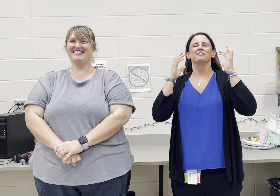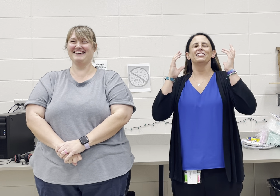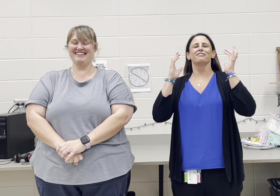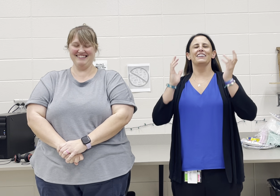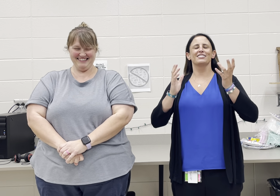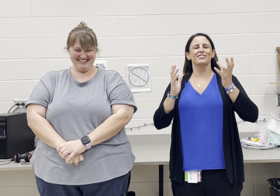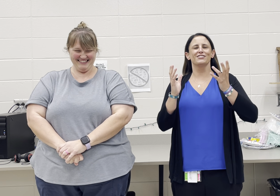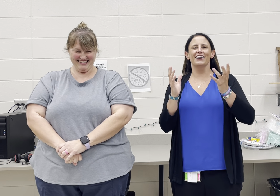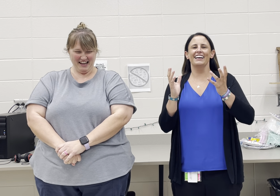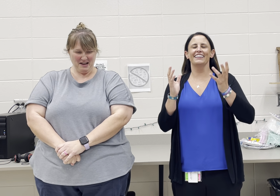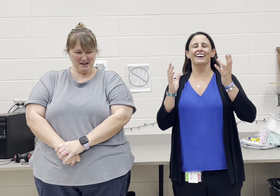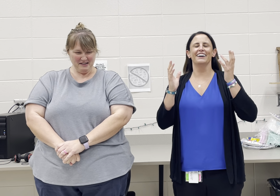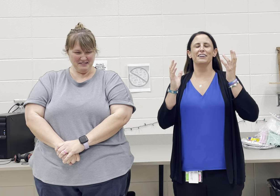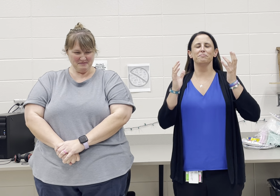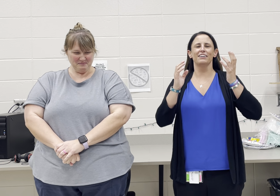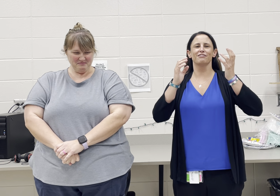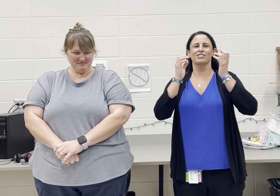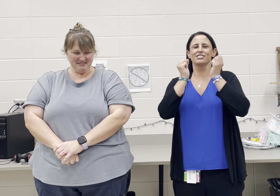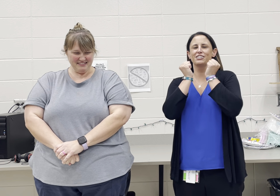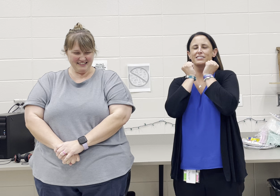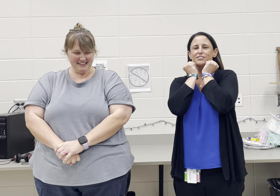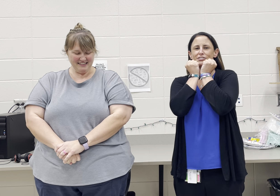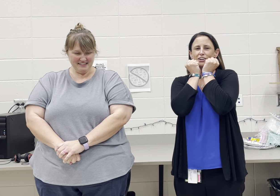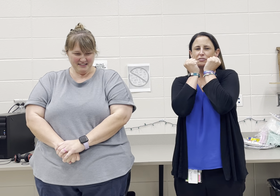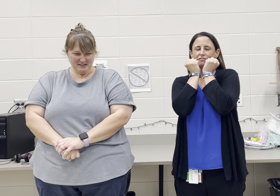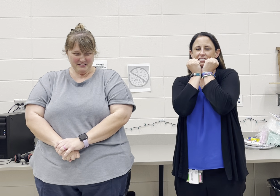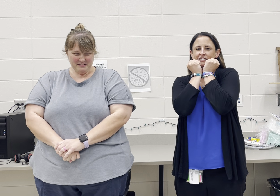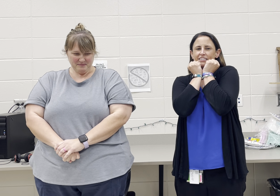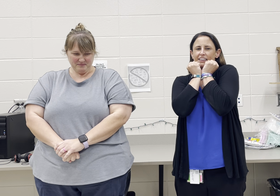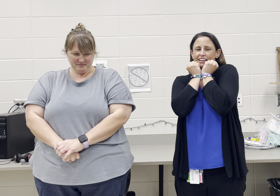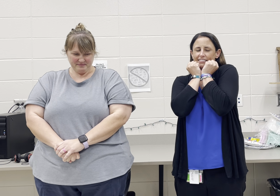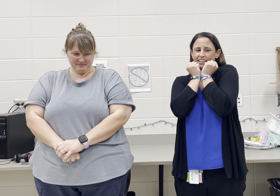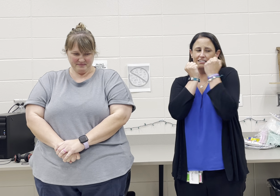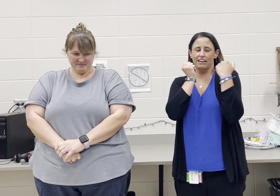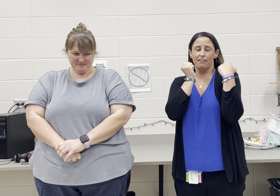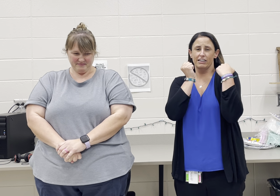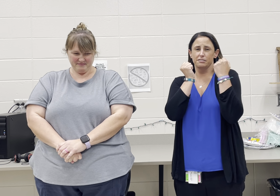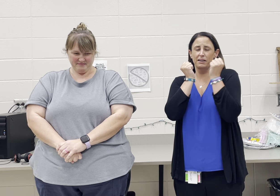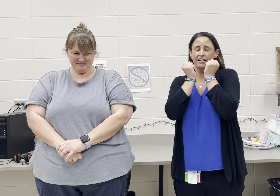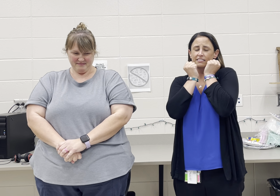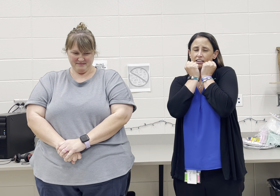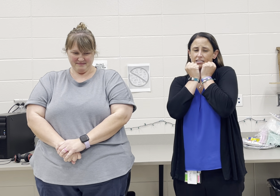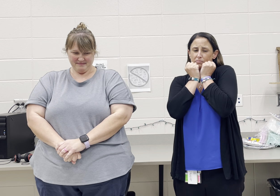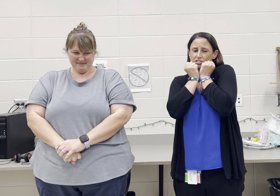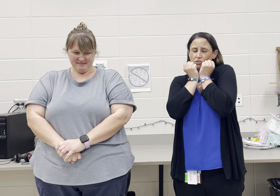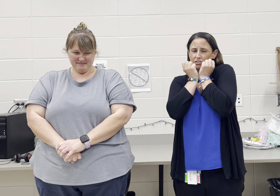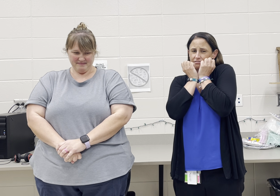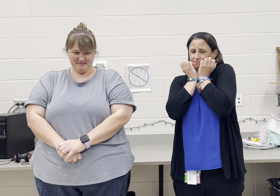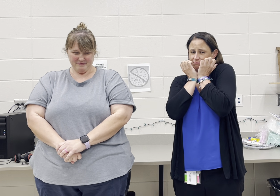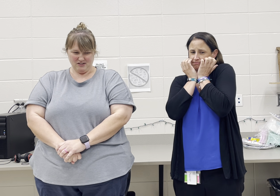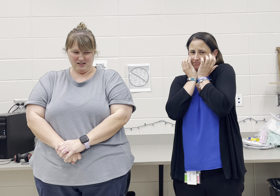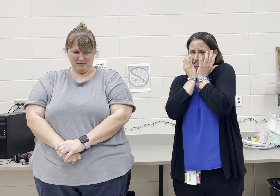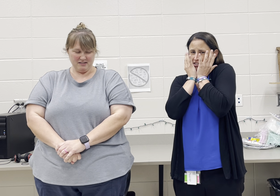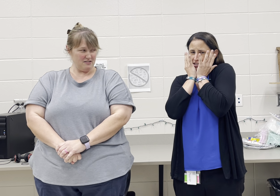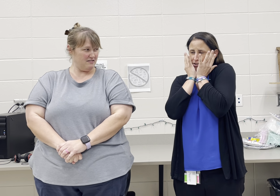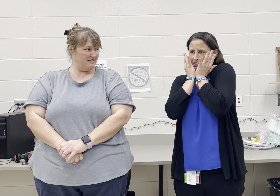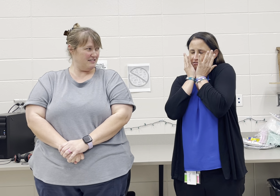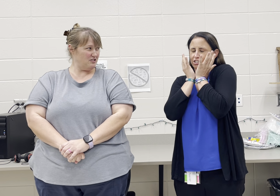your face turns red, blood rushes to it, so you start with fists, and then I raise my non-dominant shoulder slowly, or sorry,